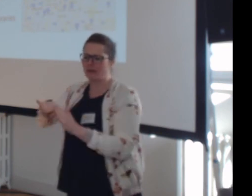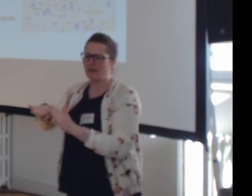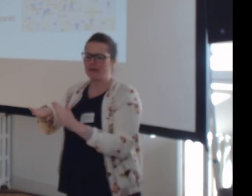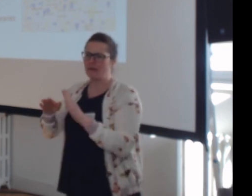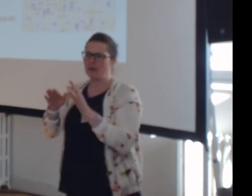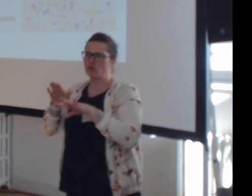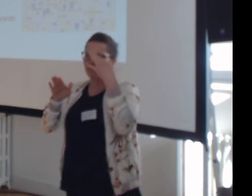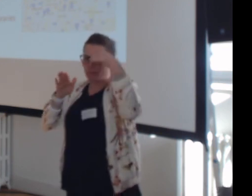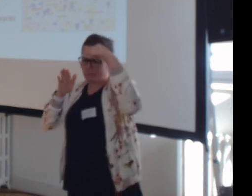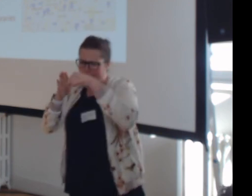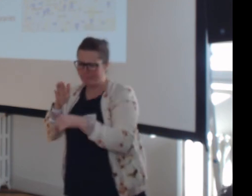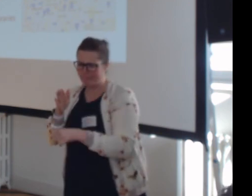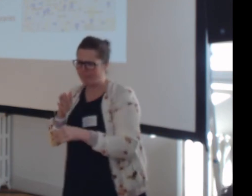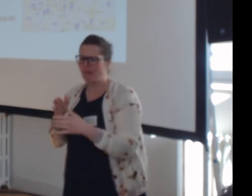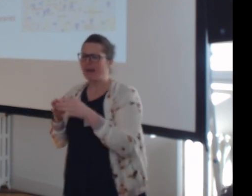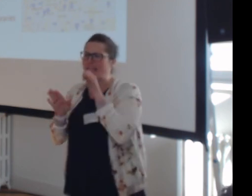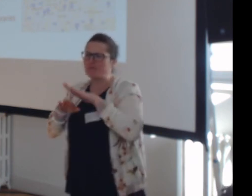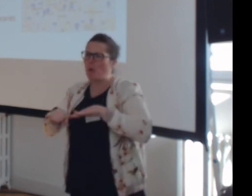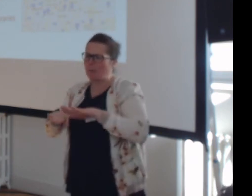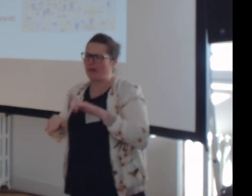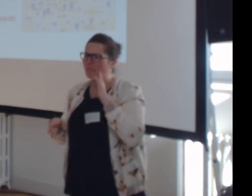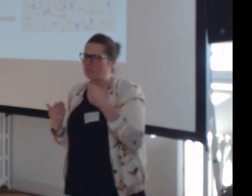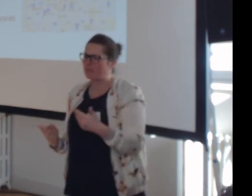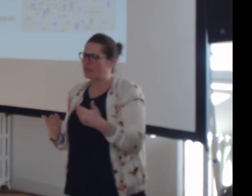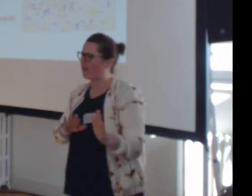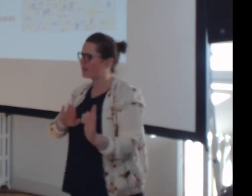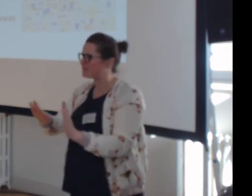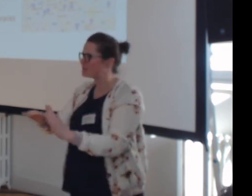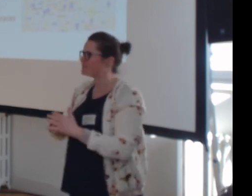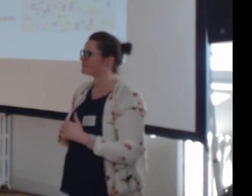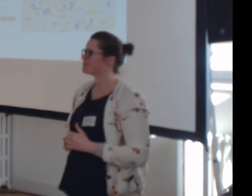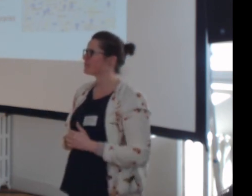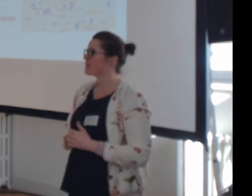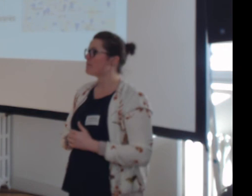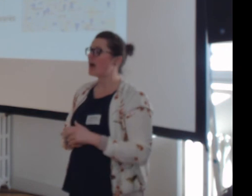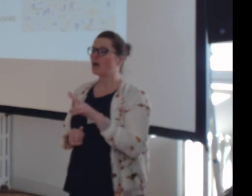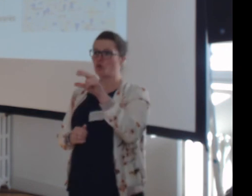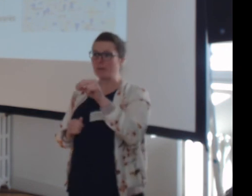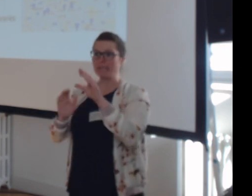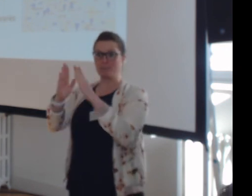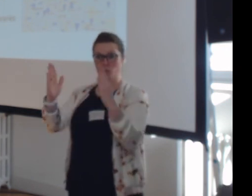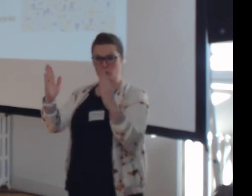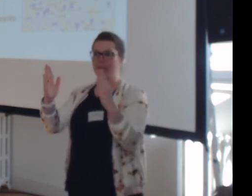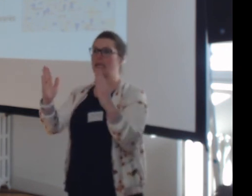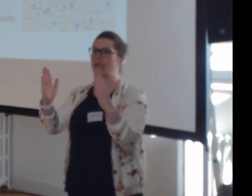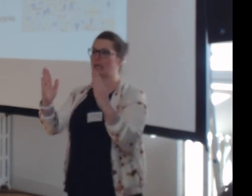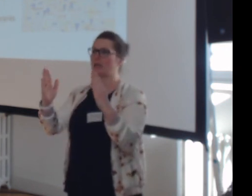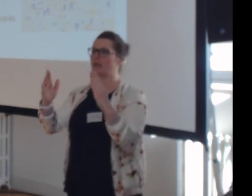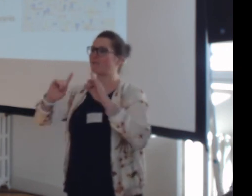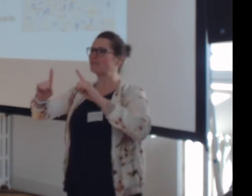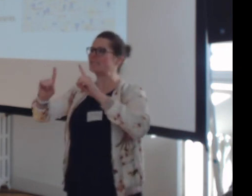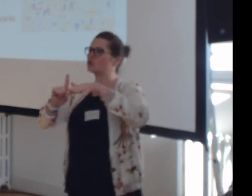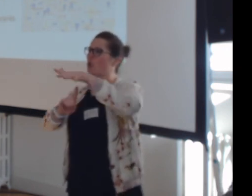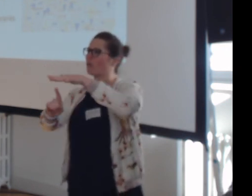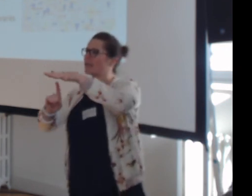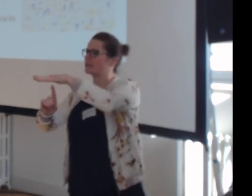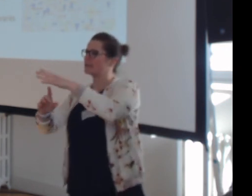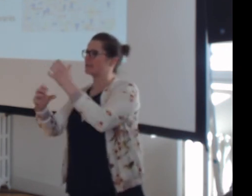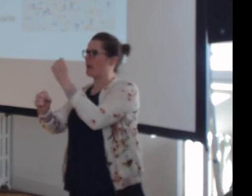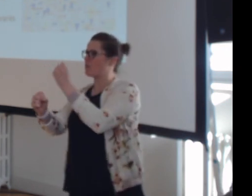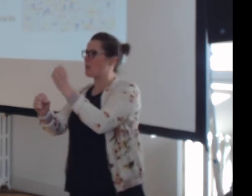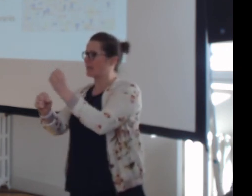too far, and actually I'm not prepared to do that today. Anyhow, these 20 libraries work in a super diverse context, and this